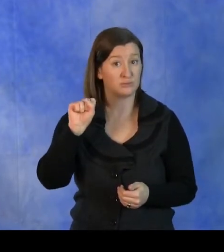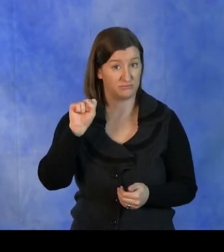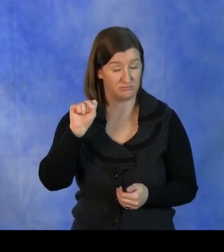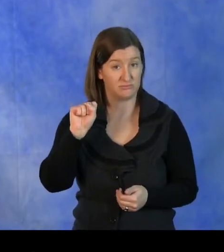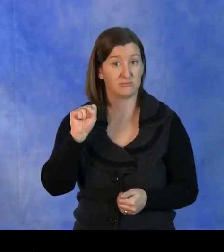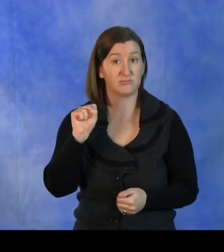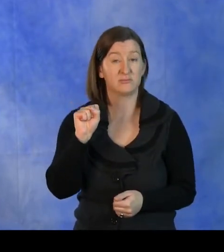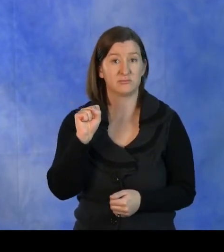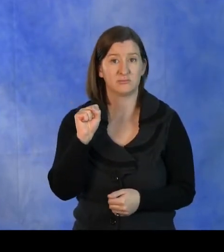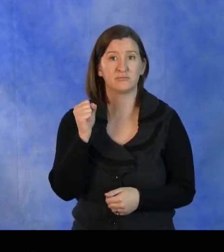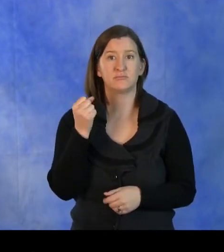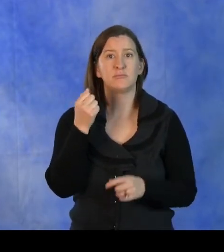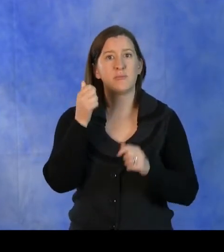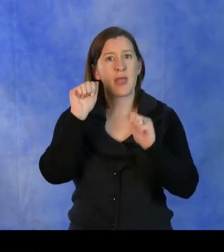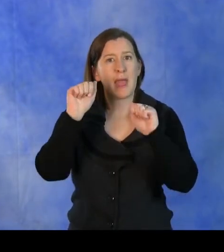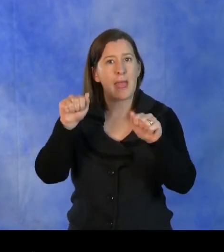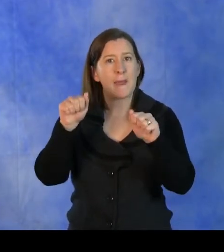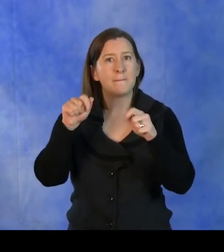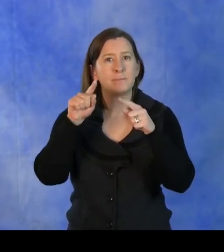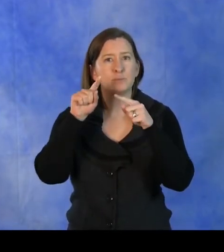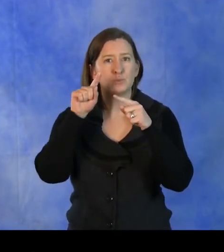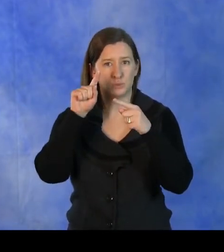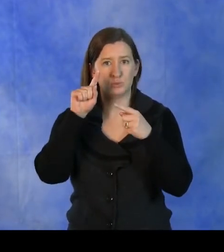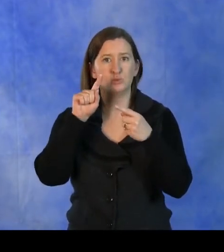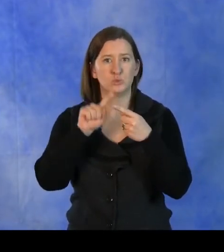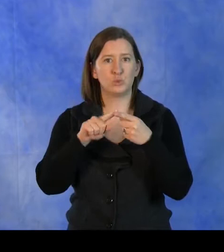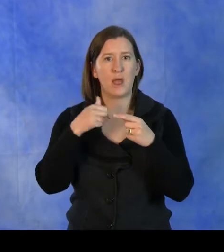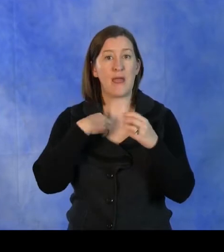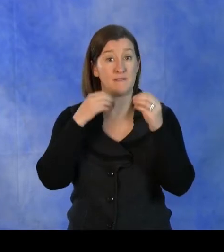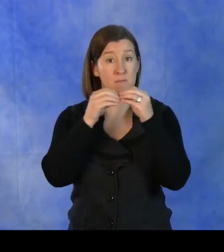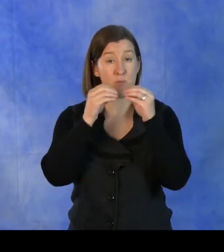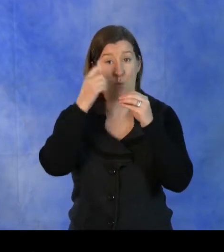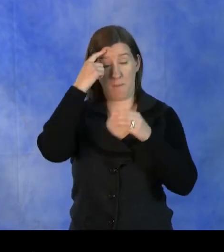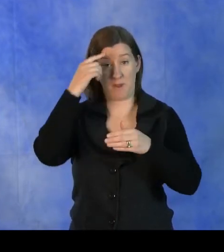They found that if toddlers